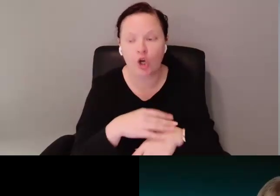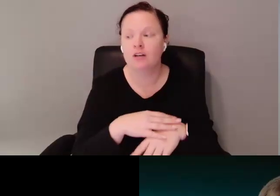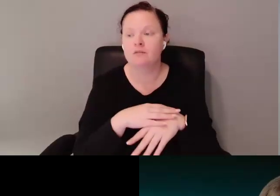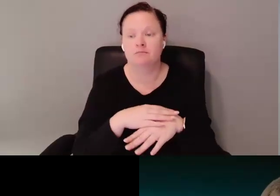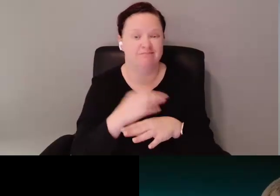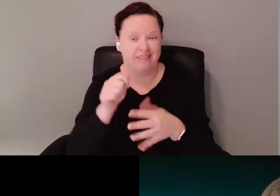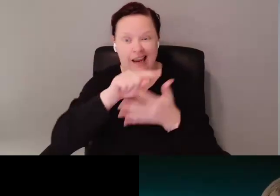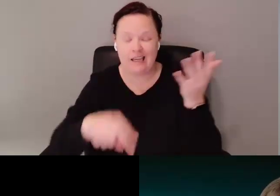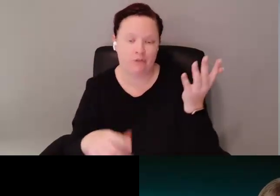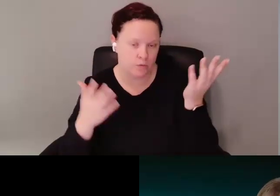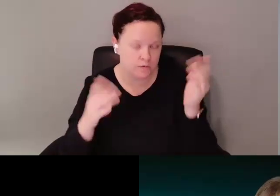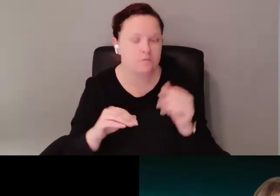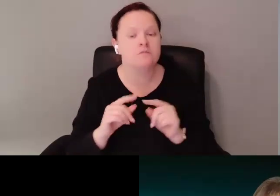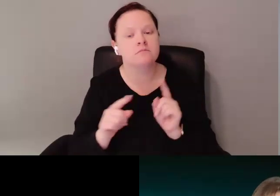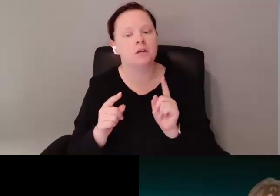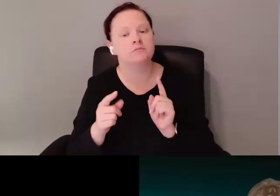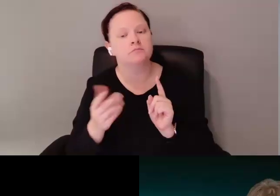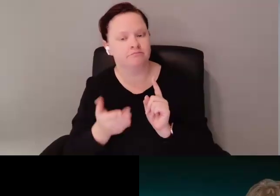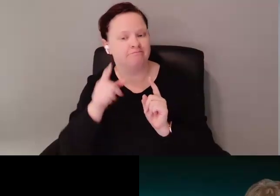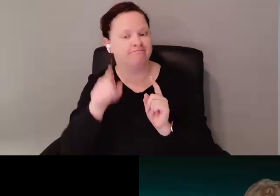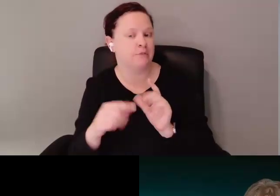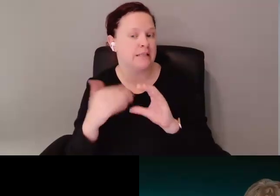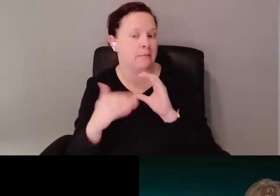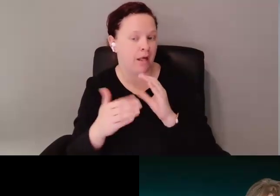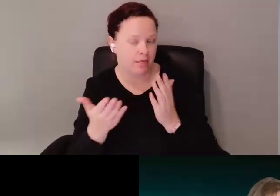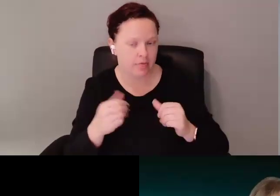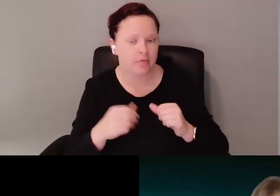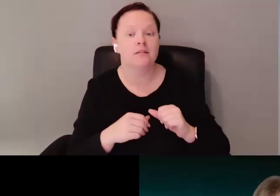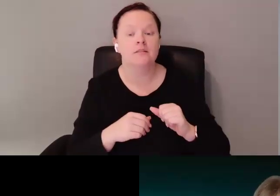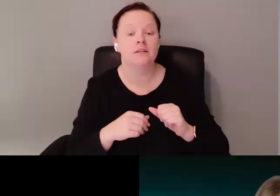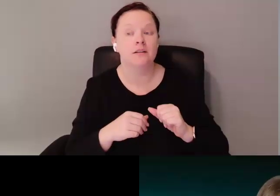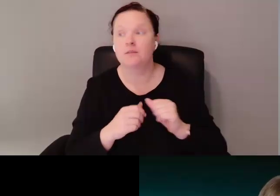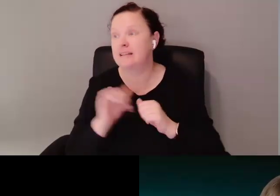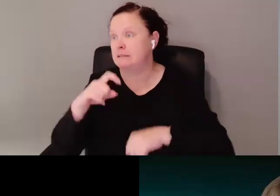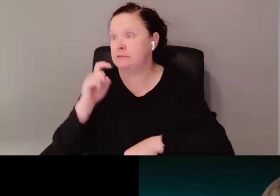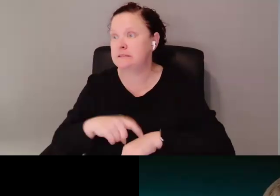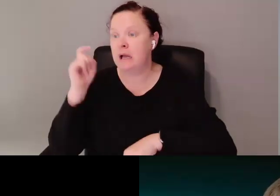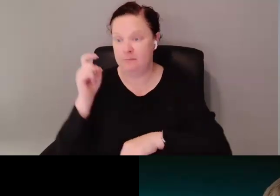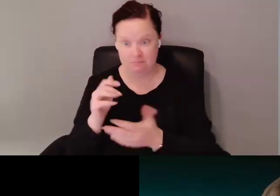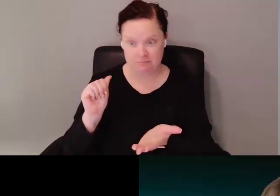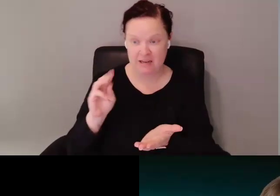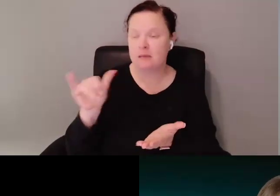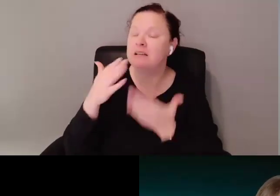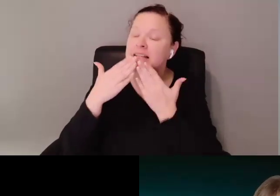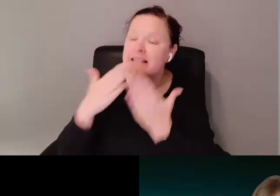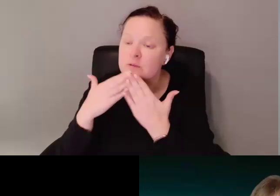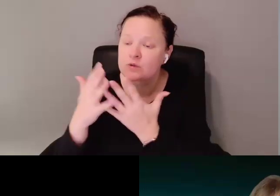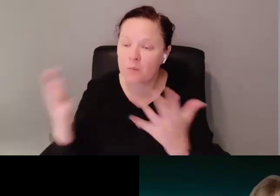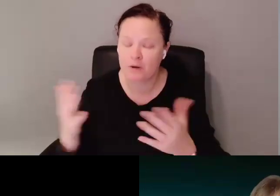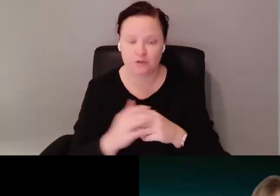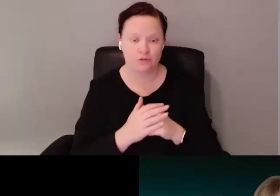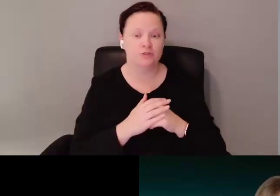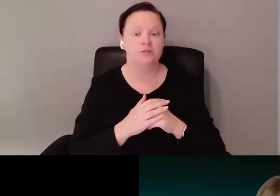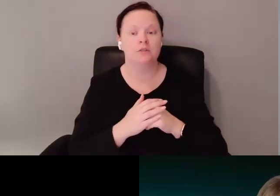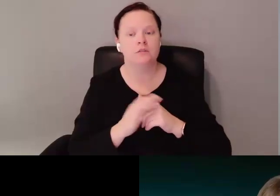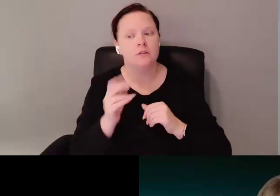those sorts of things. But here are our emails. And with that, we are at time. Amy, thank yeah. you so, So so much. it's